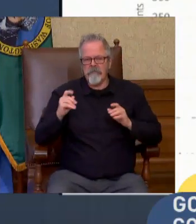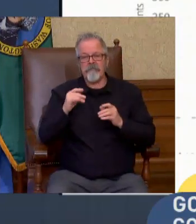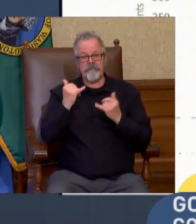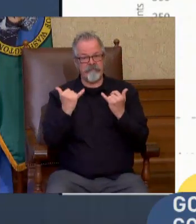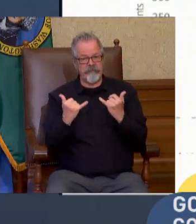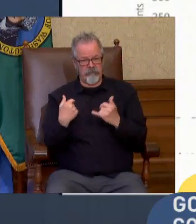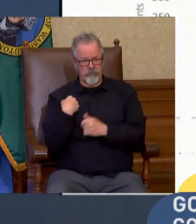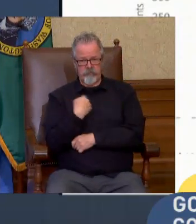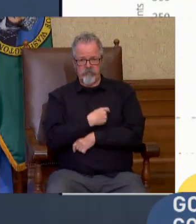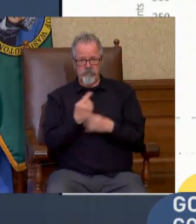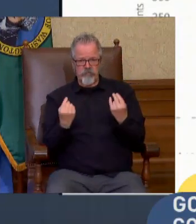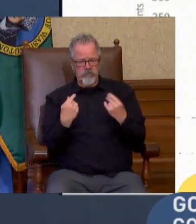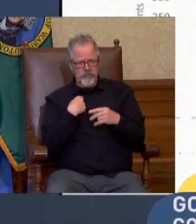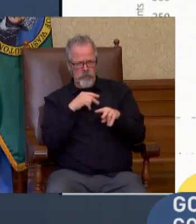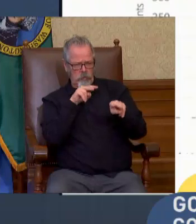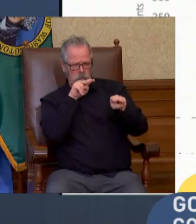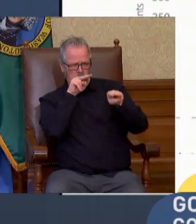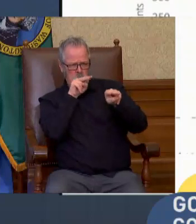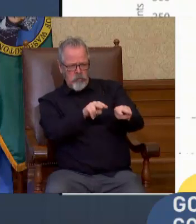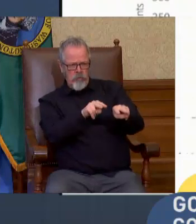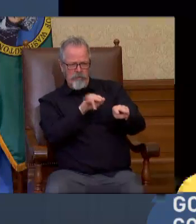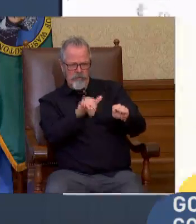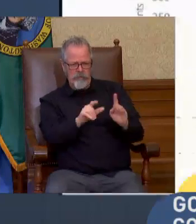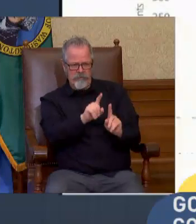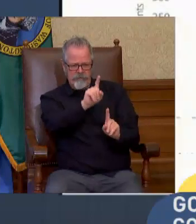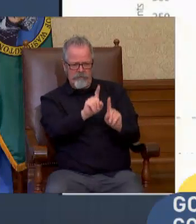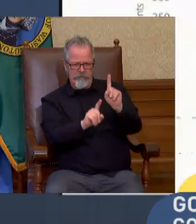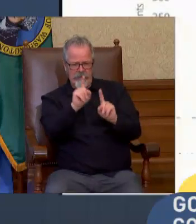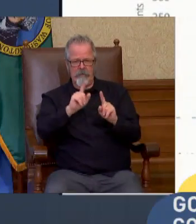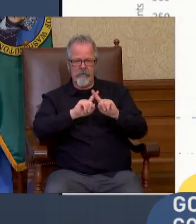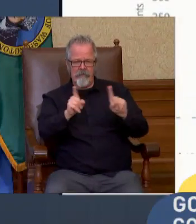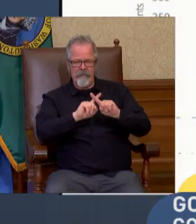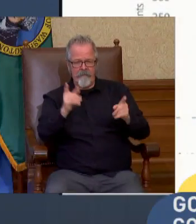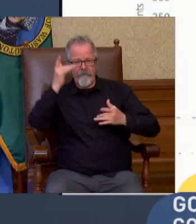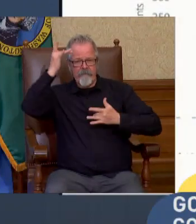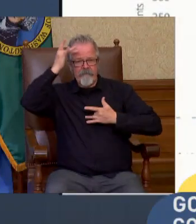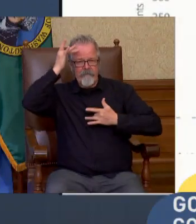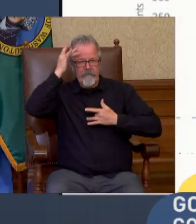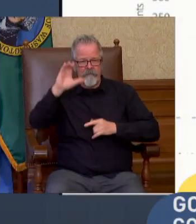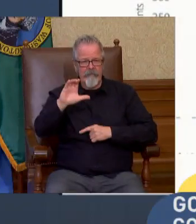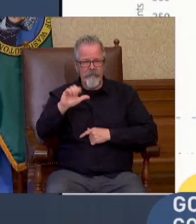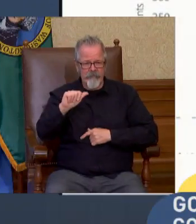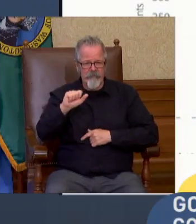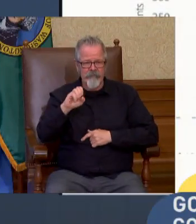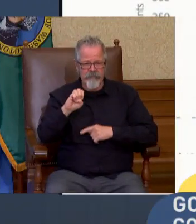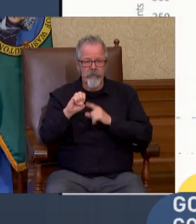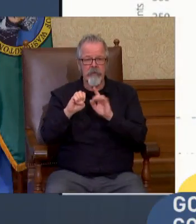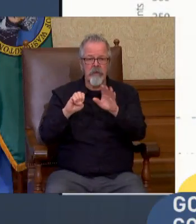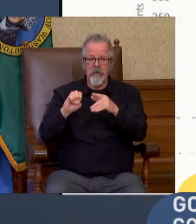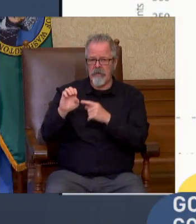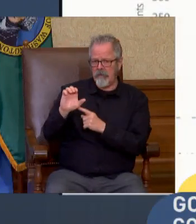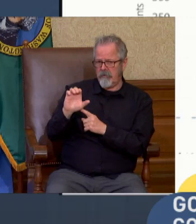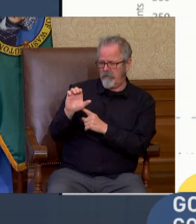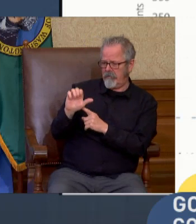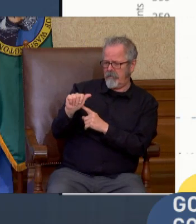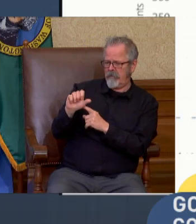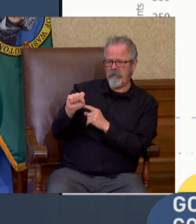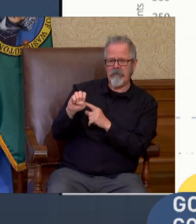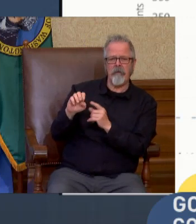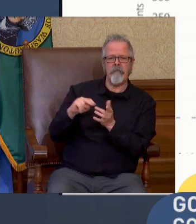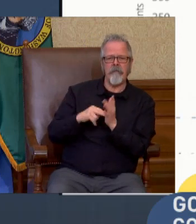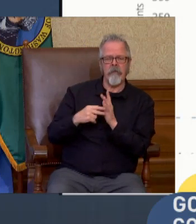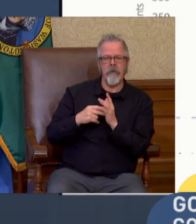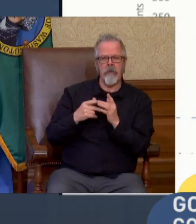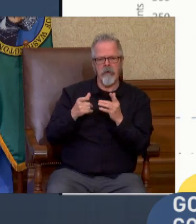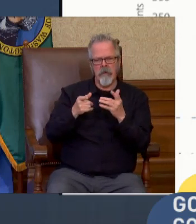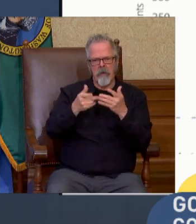a person that has COVID-19 by a test. They've gone up and they have gone down to some degree, but